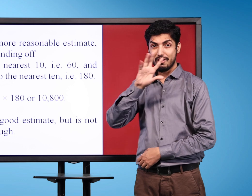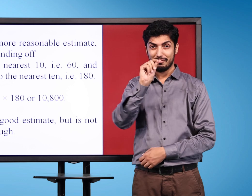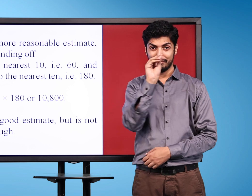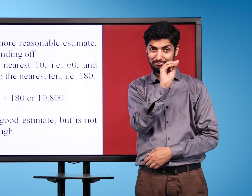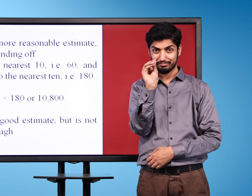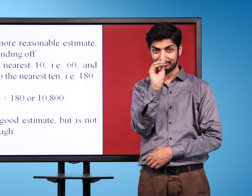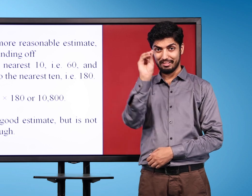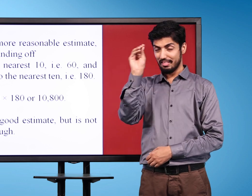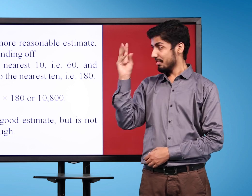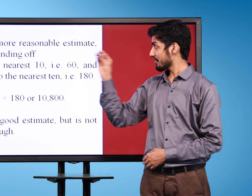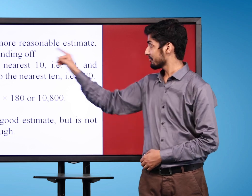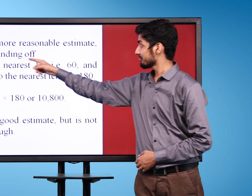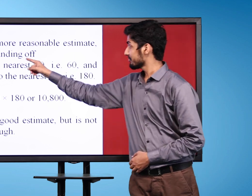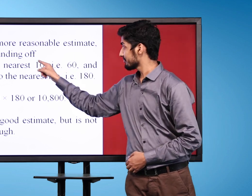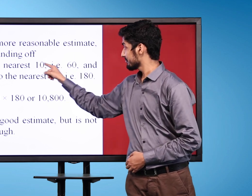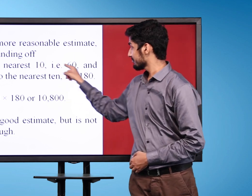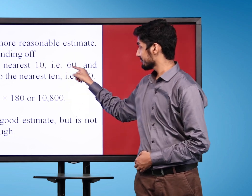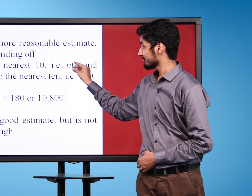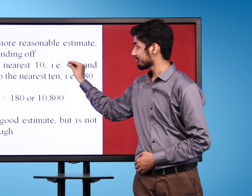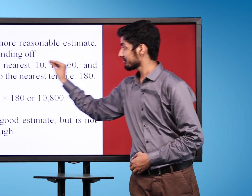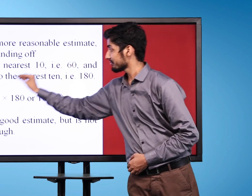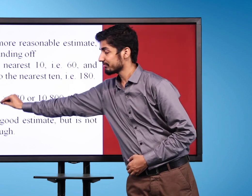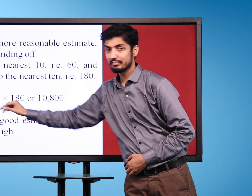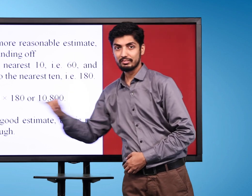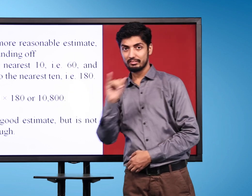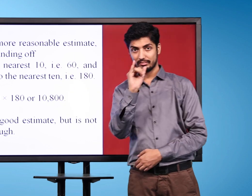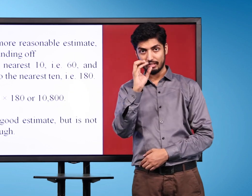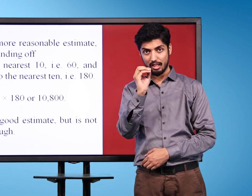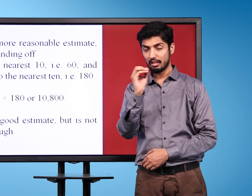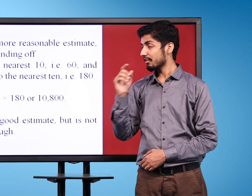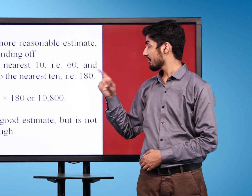We get 60 multiplied by 180, or